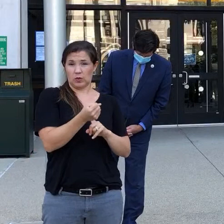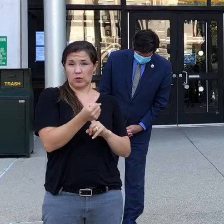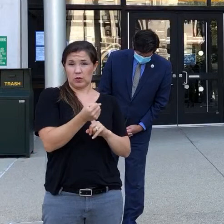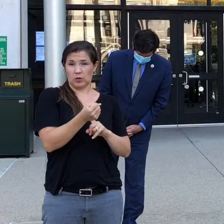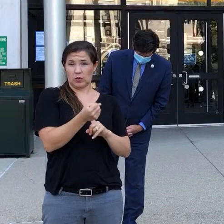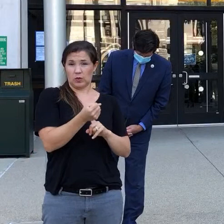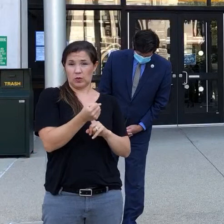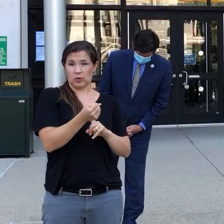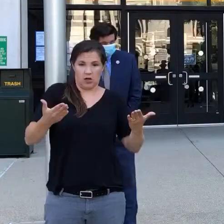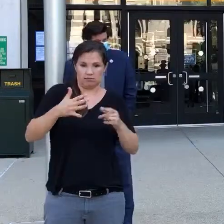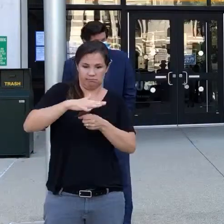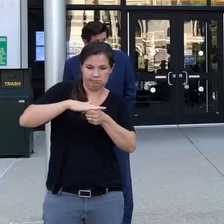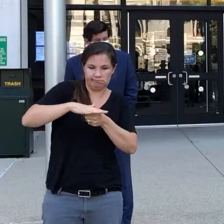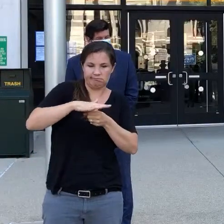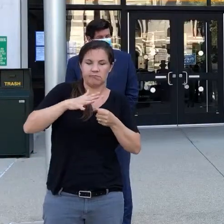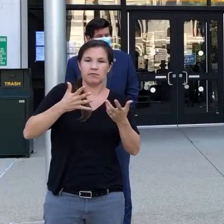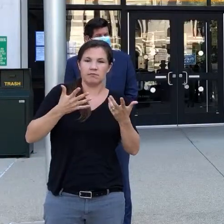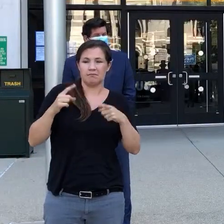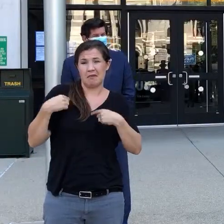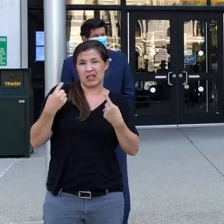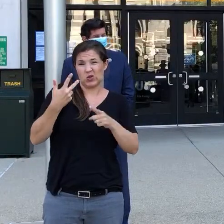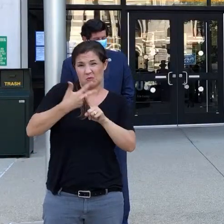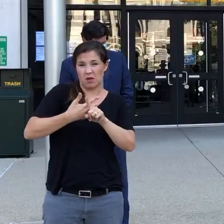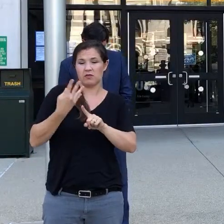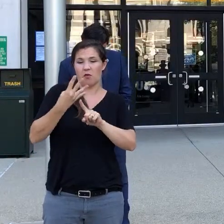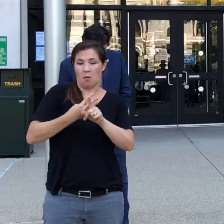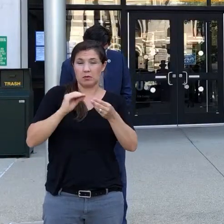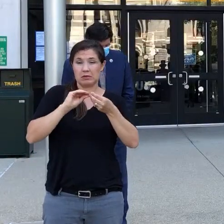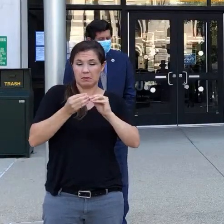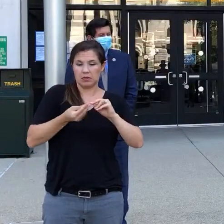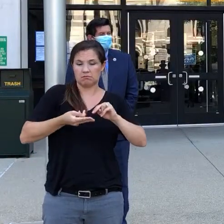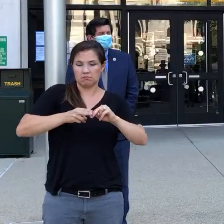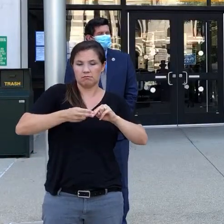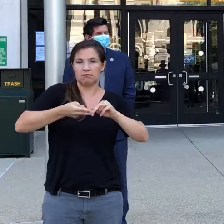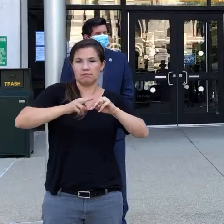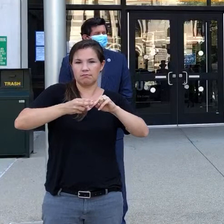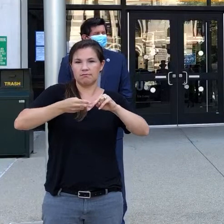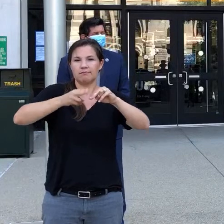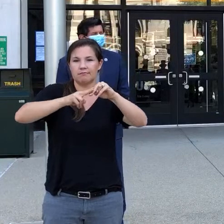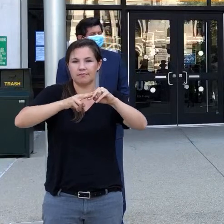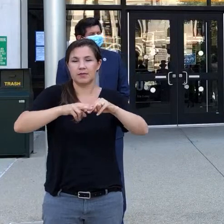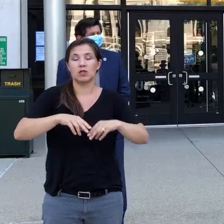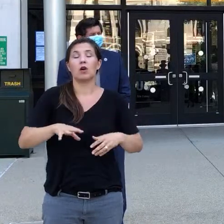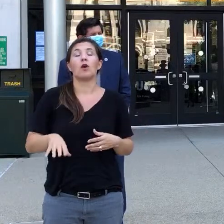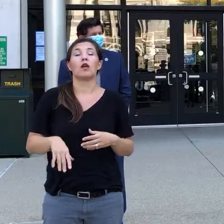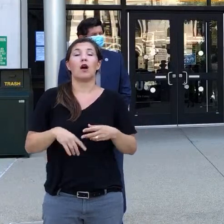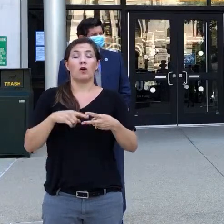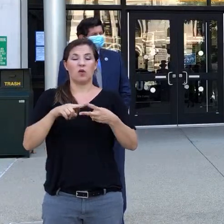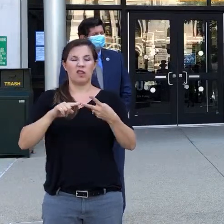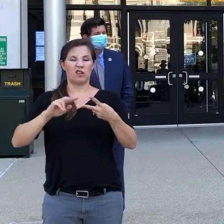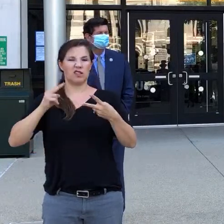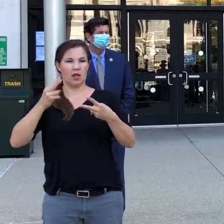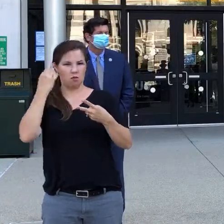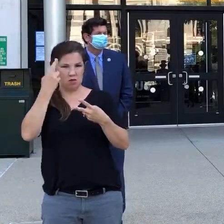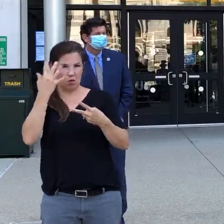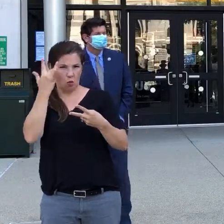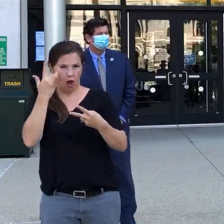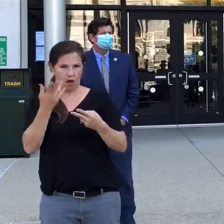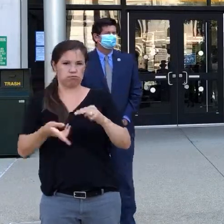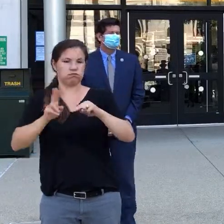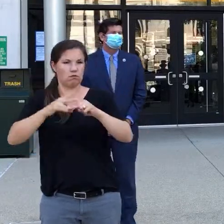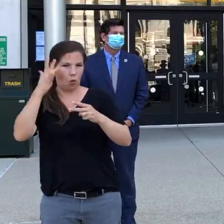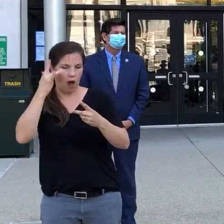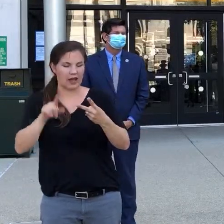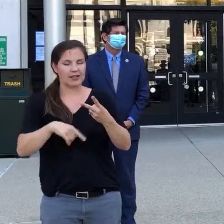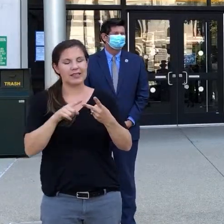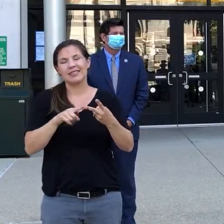County over the course of the past 3 or 4 months. You add in the second element, which is not